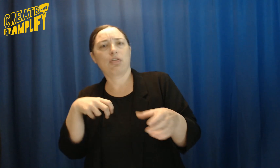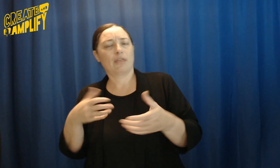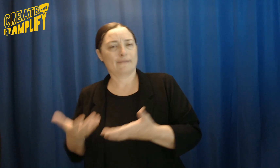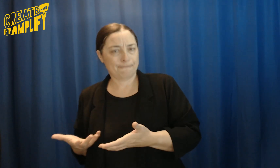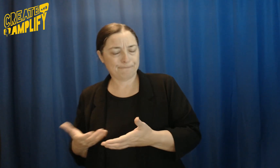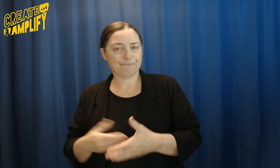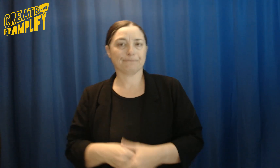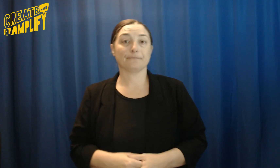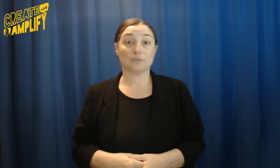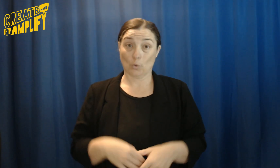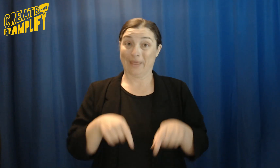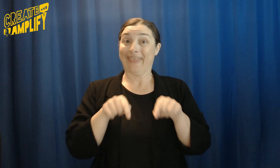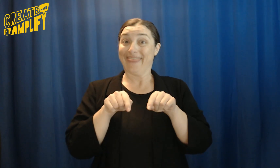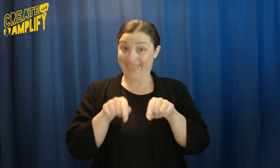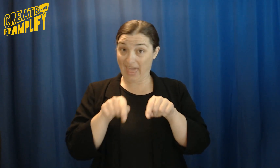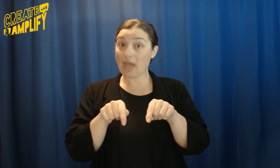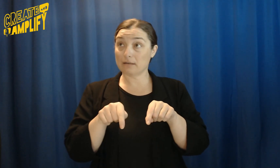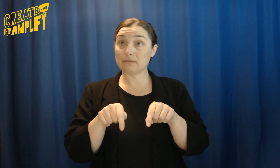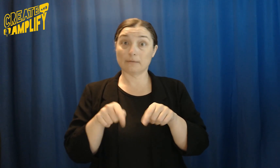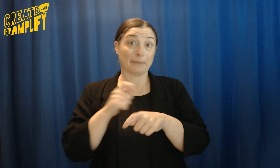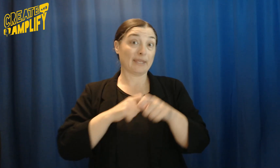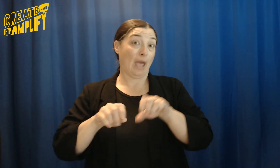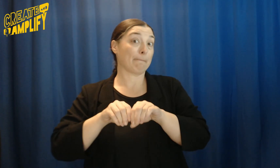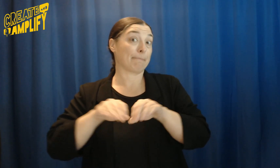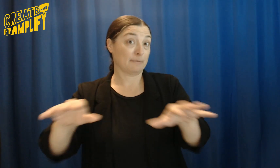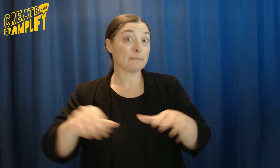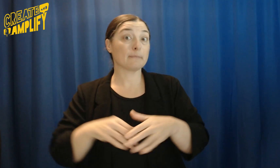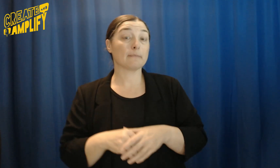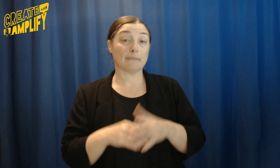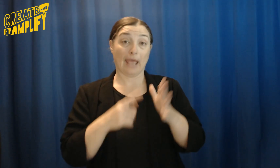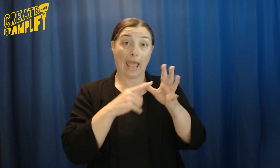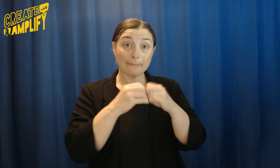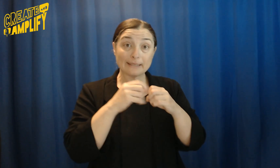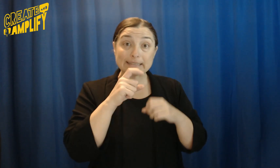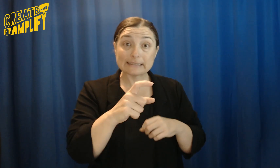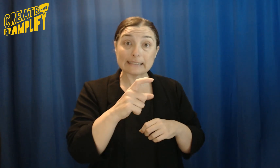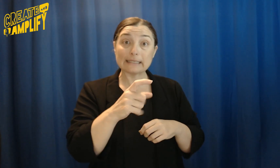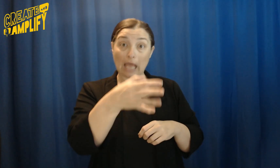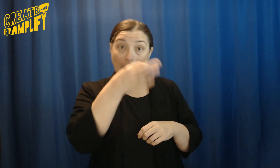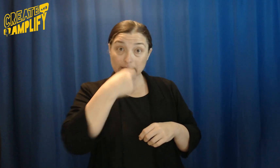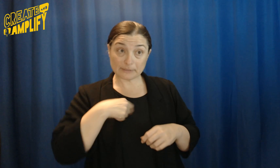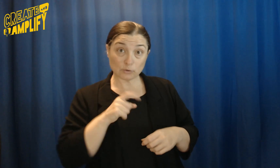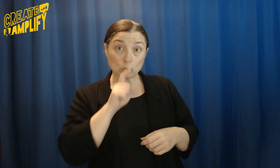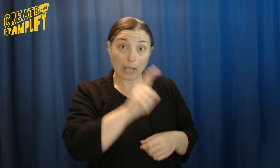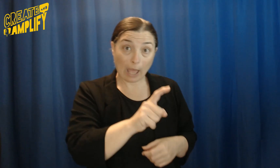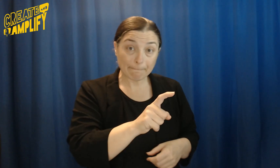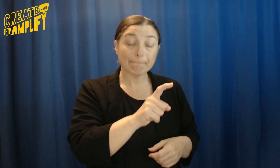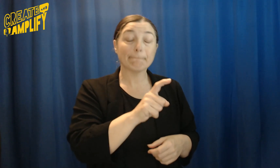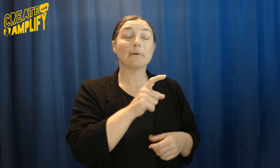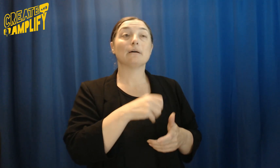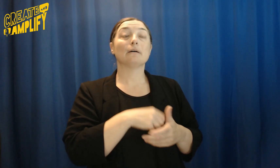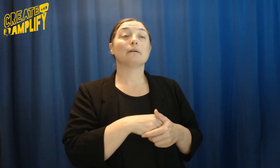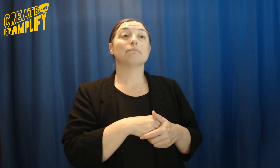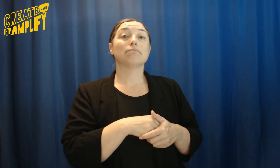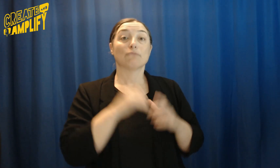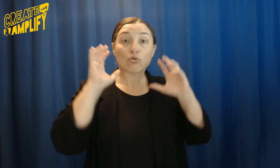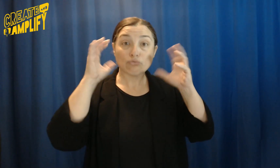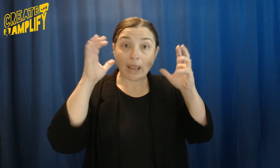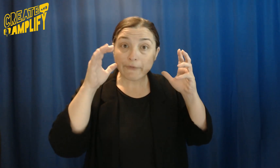come into the ABC and talk about it and on the radio, and that was a bit like, whoa, okay. It's about tapping